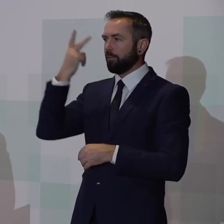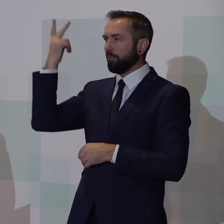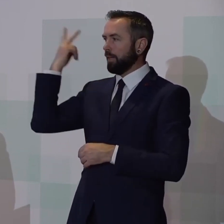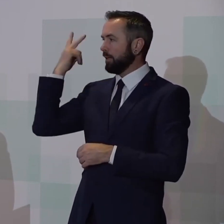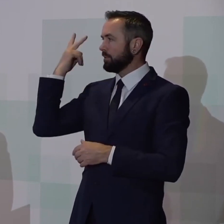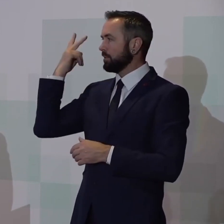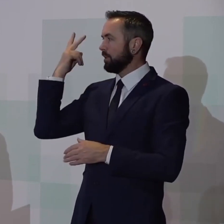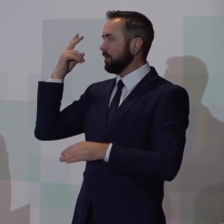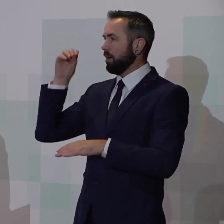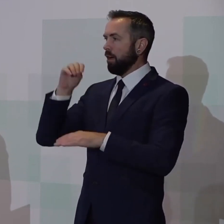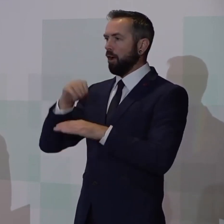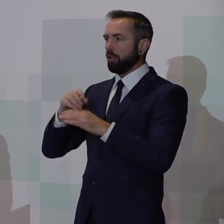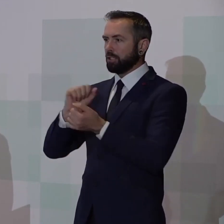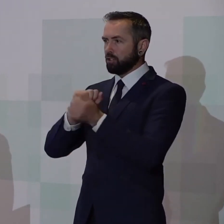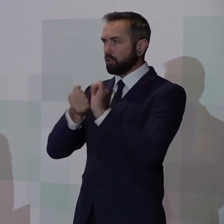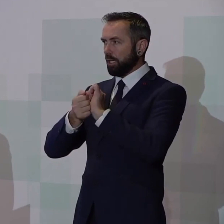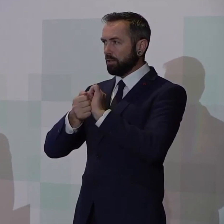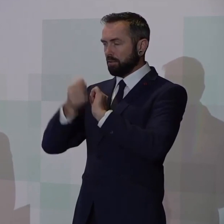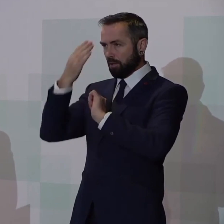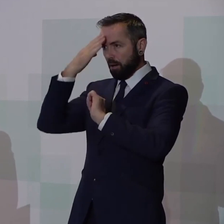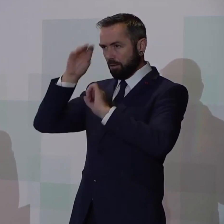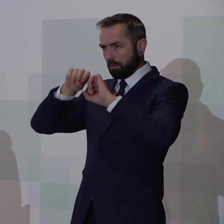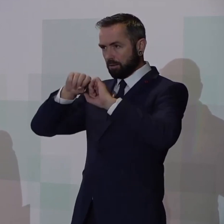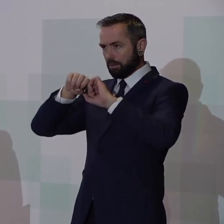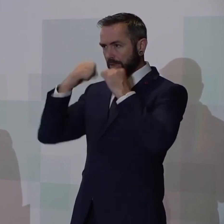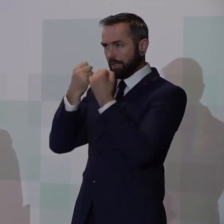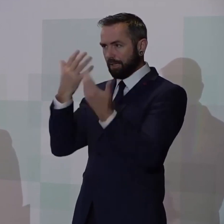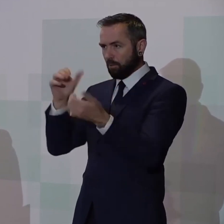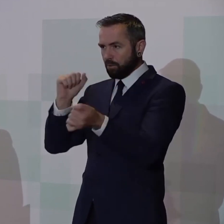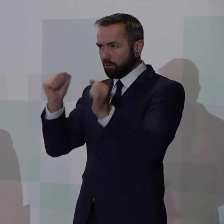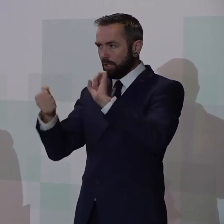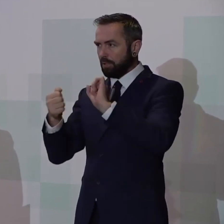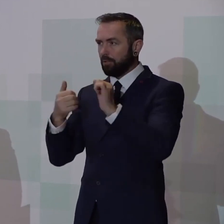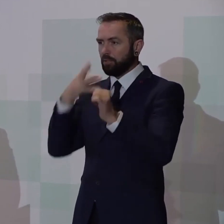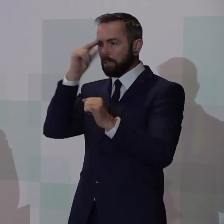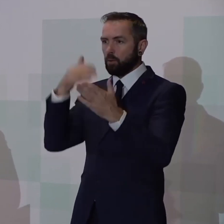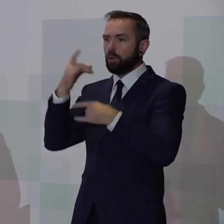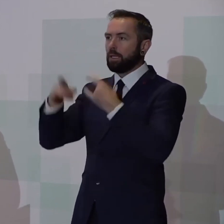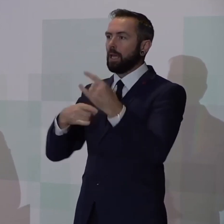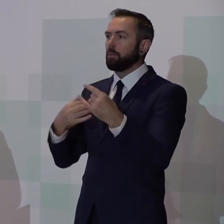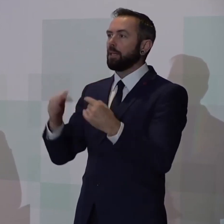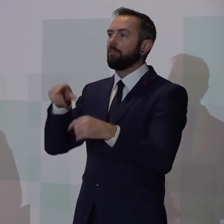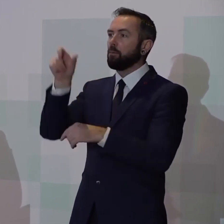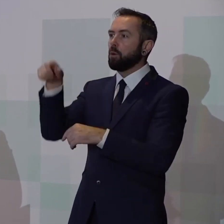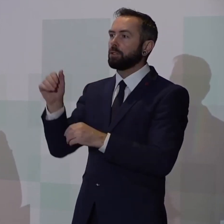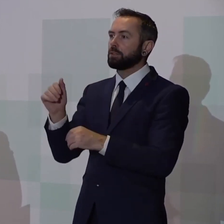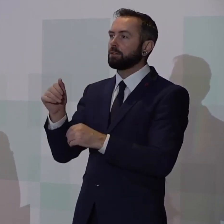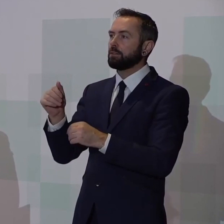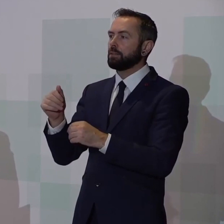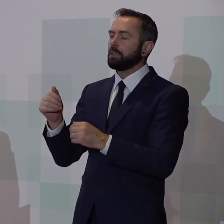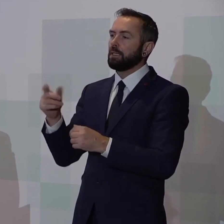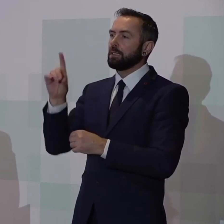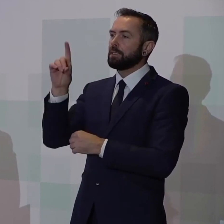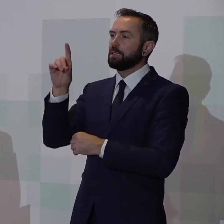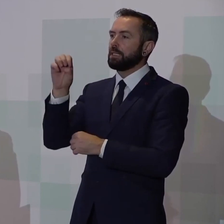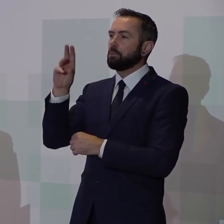on the changing nature of Irish society and what can happen, for example, in the context of deportation proceedings.